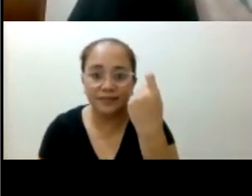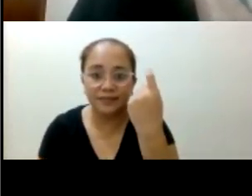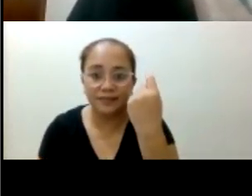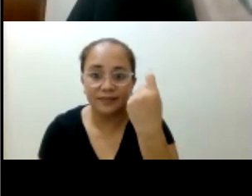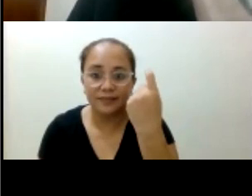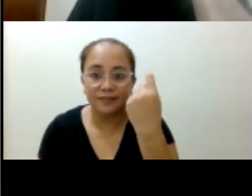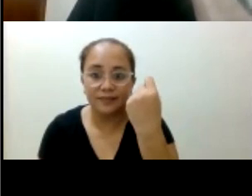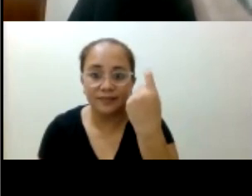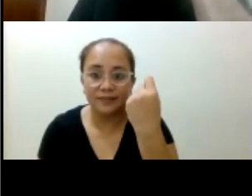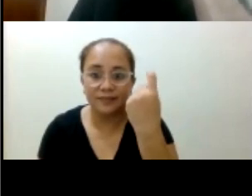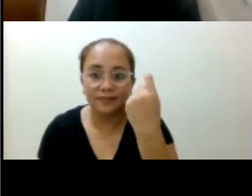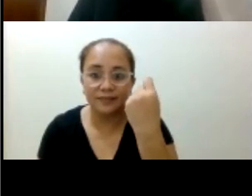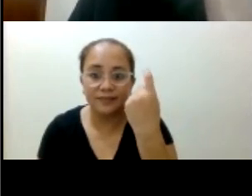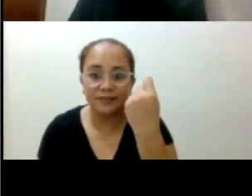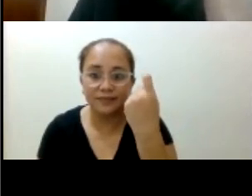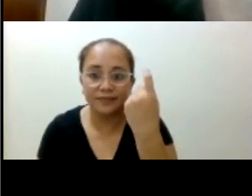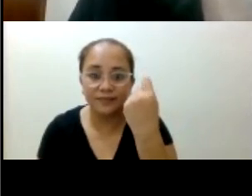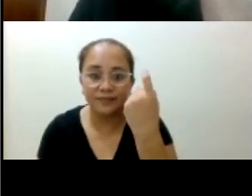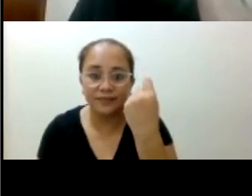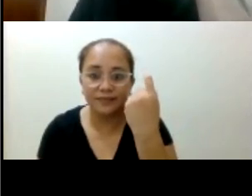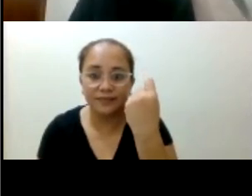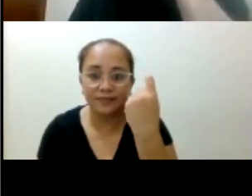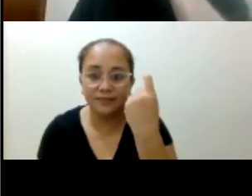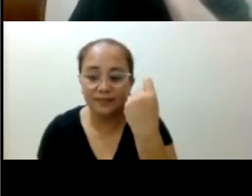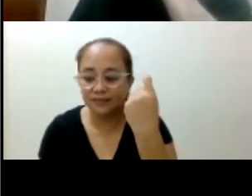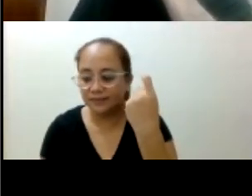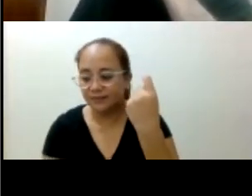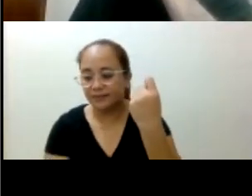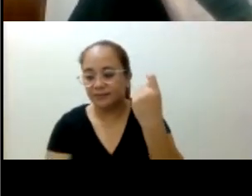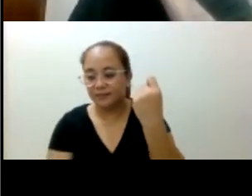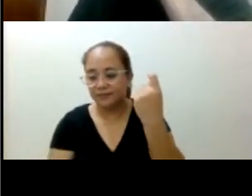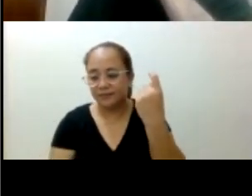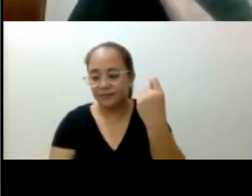4, or either before or after sign 4.